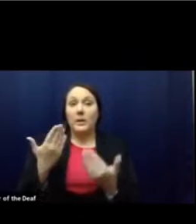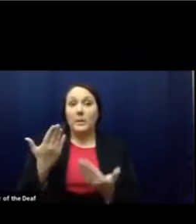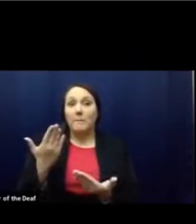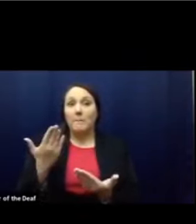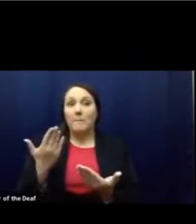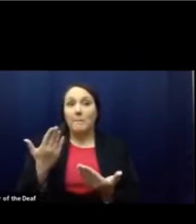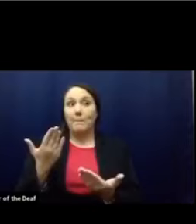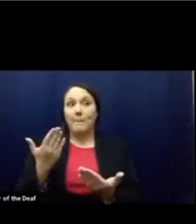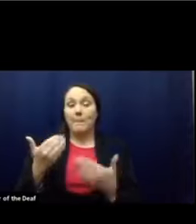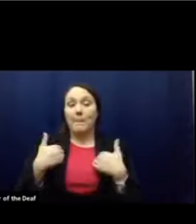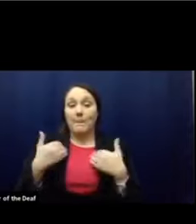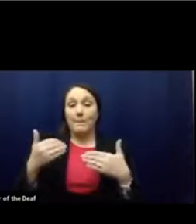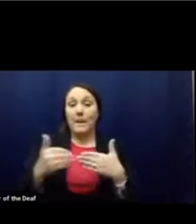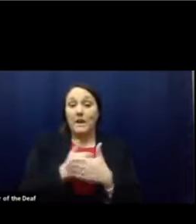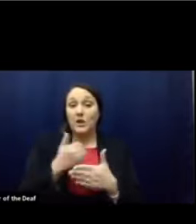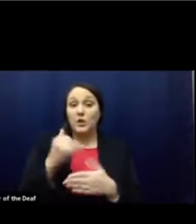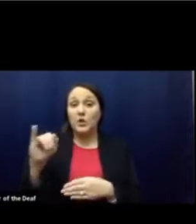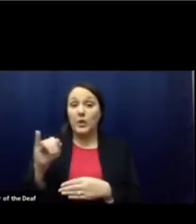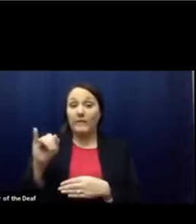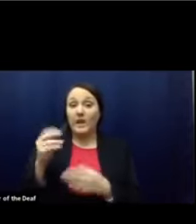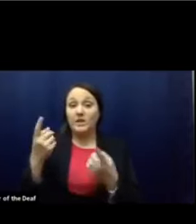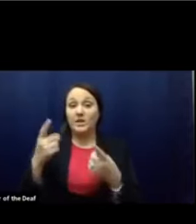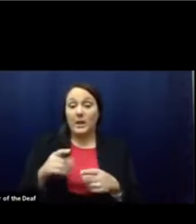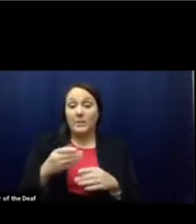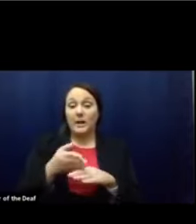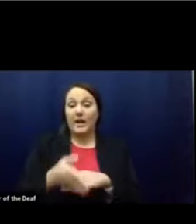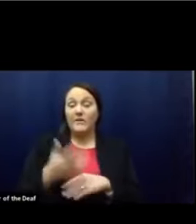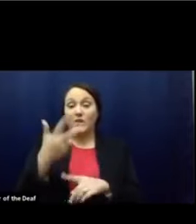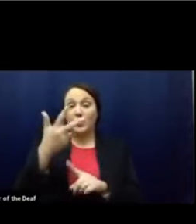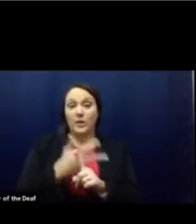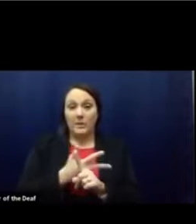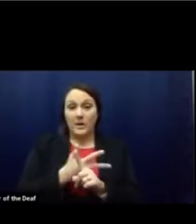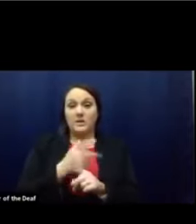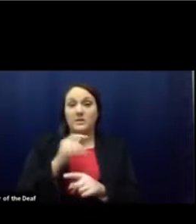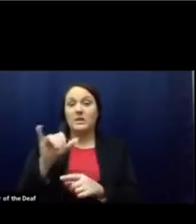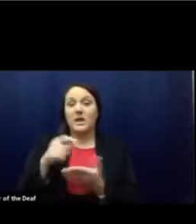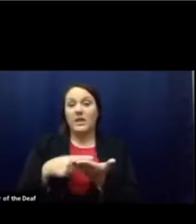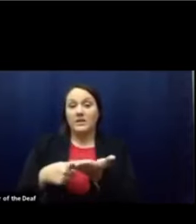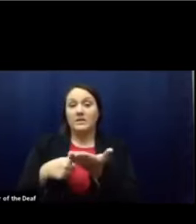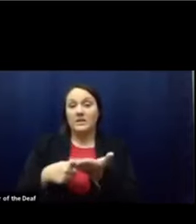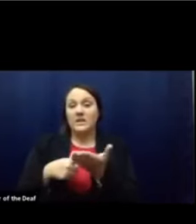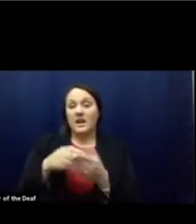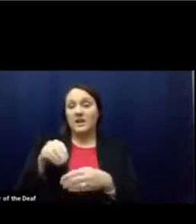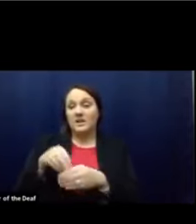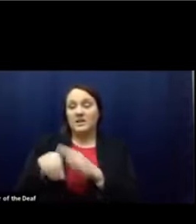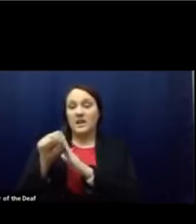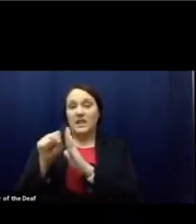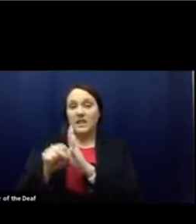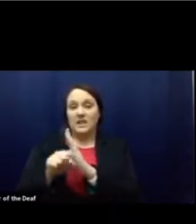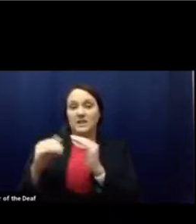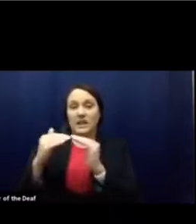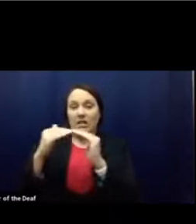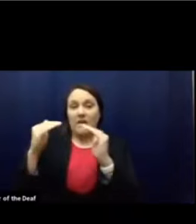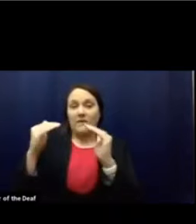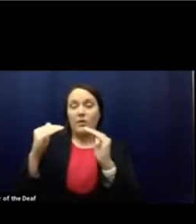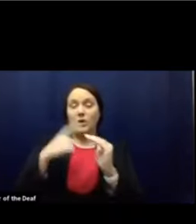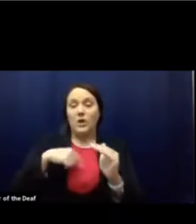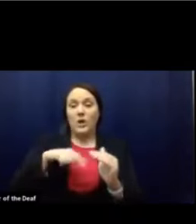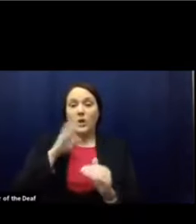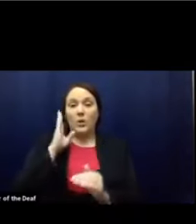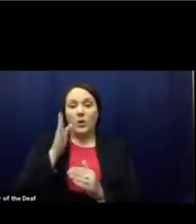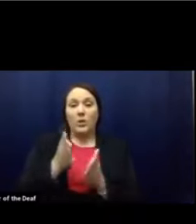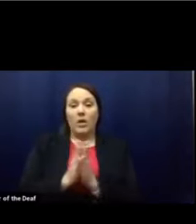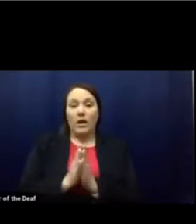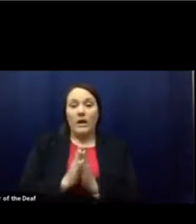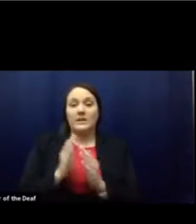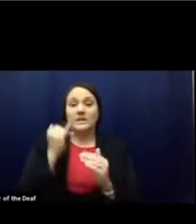has a new infection showing up after 3 months. And so that's being discussed at the state level. To be on the safe side, we will ask if it's been longer